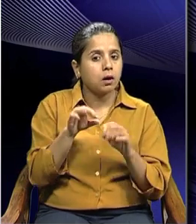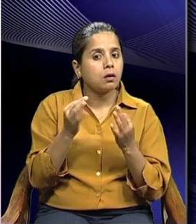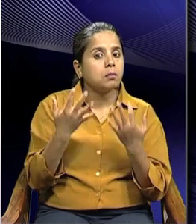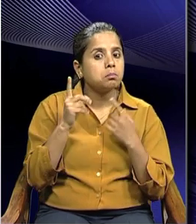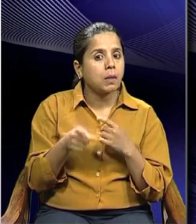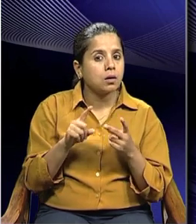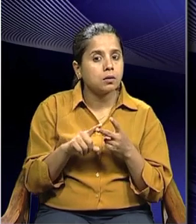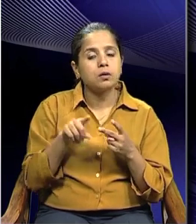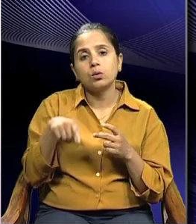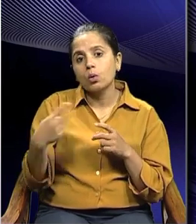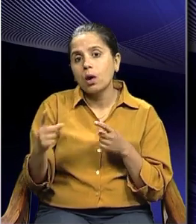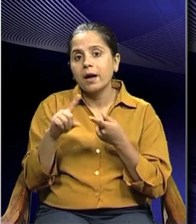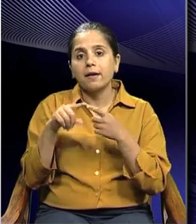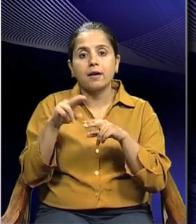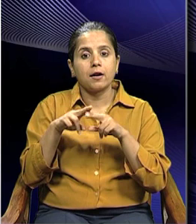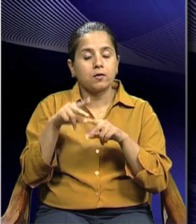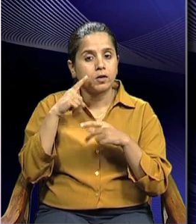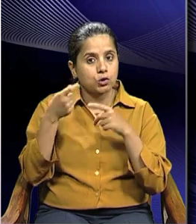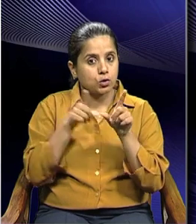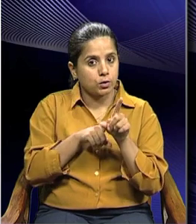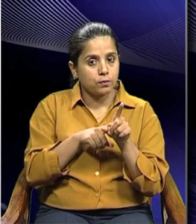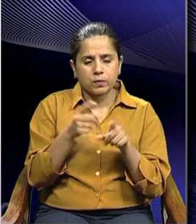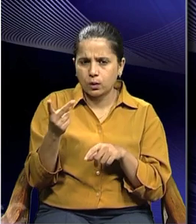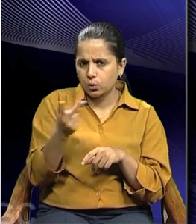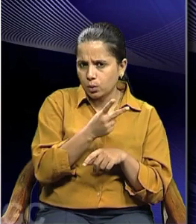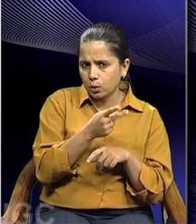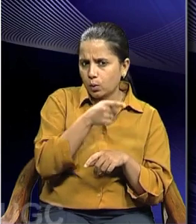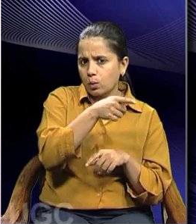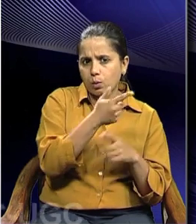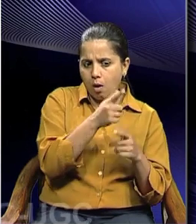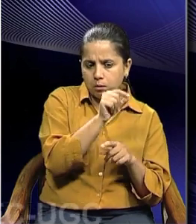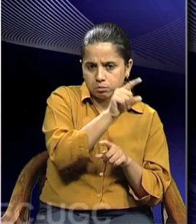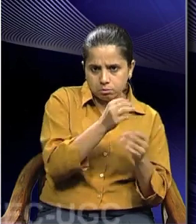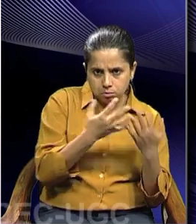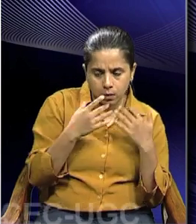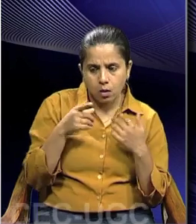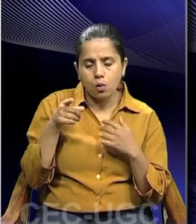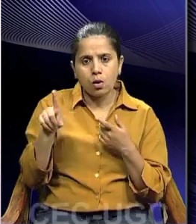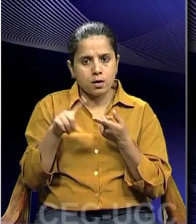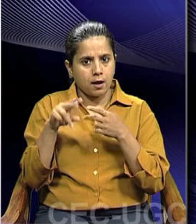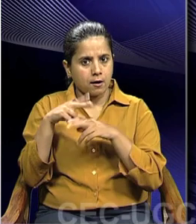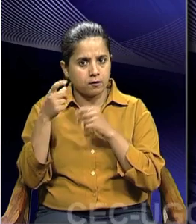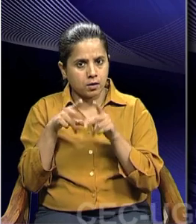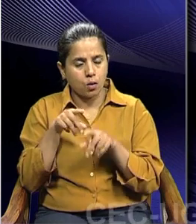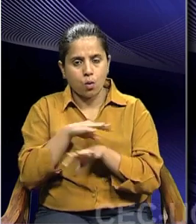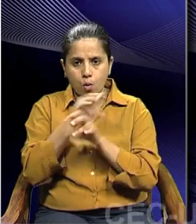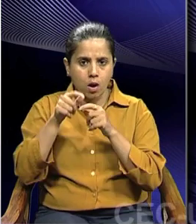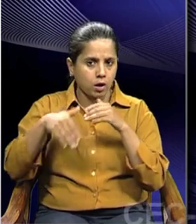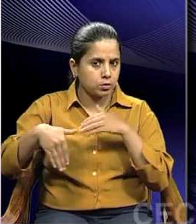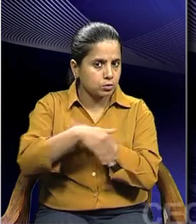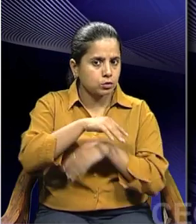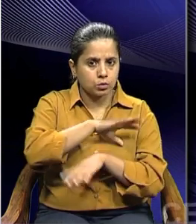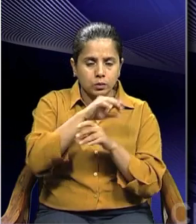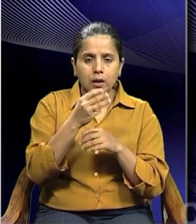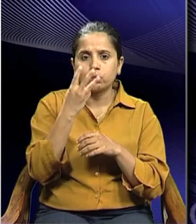about efficiency. The essence of this entire discourse of forward engineering lies in aligning these